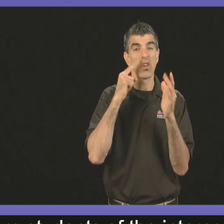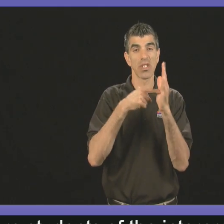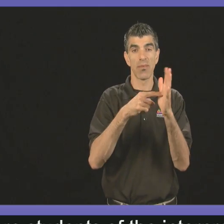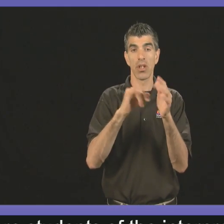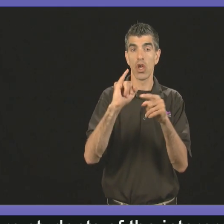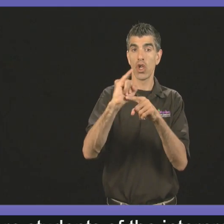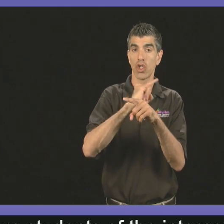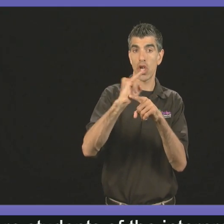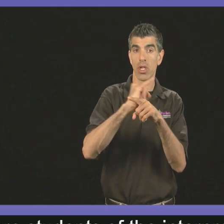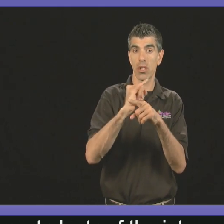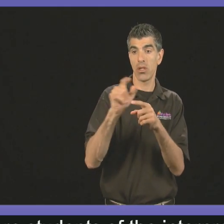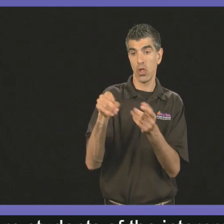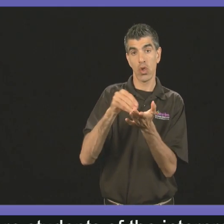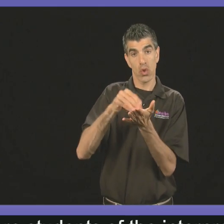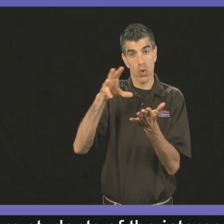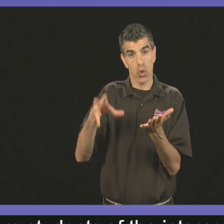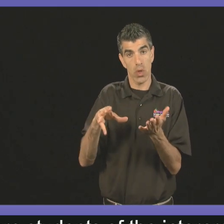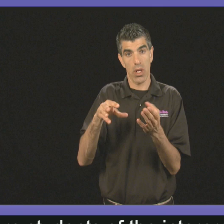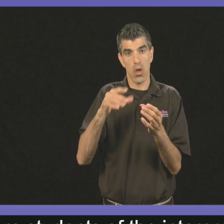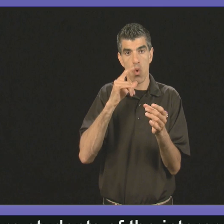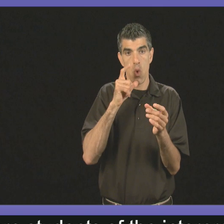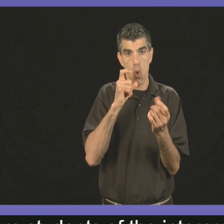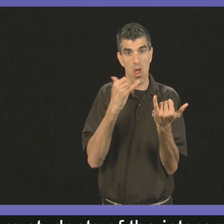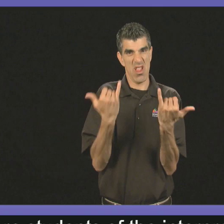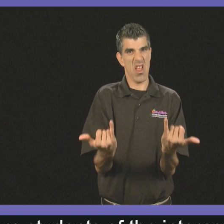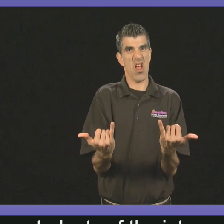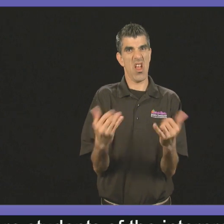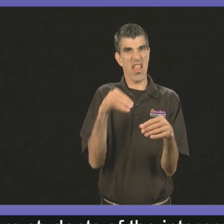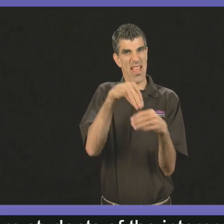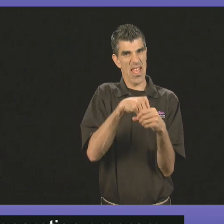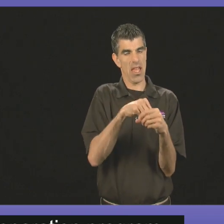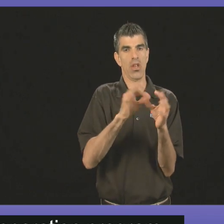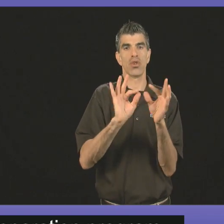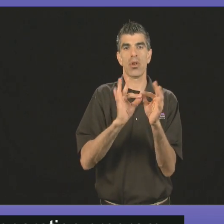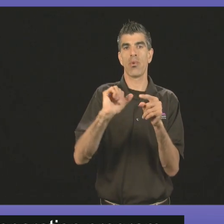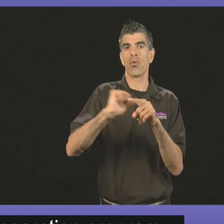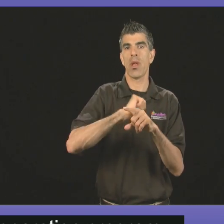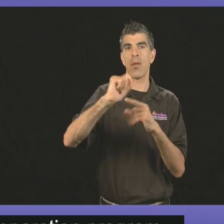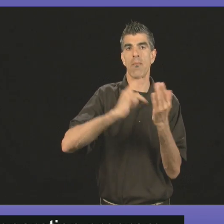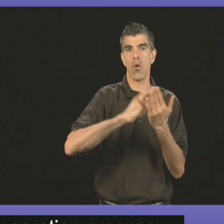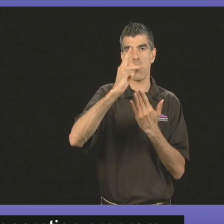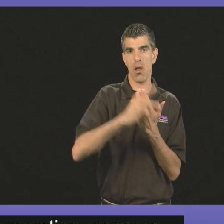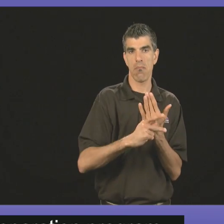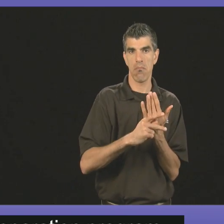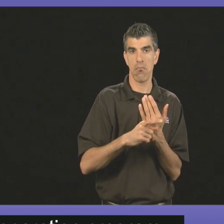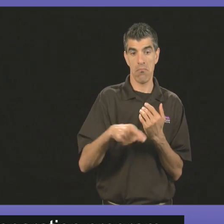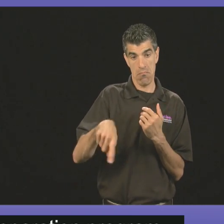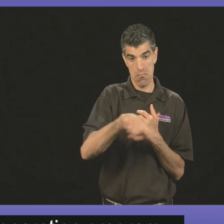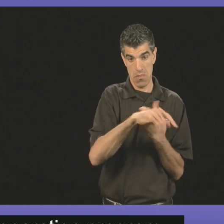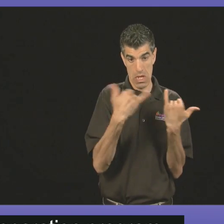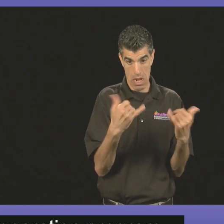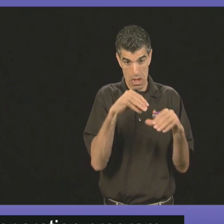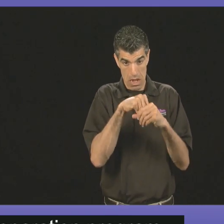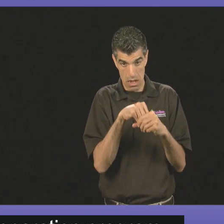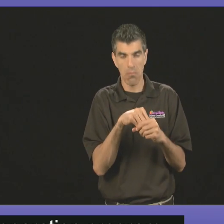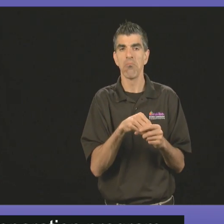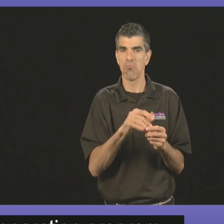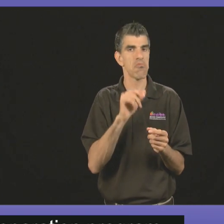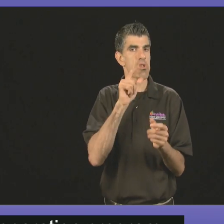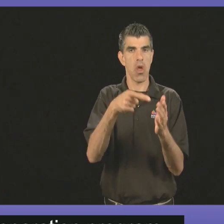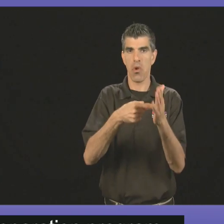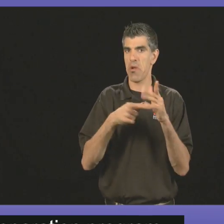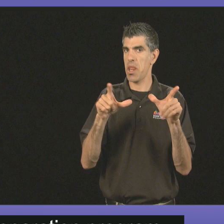Interns who are students of the interpreting profession who are currently in an interpreter preparation program are not required to